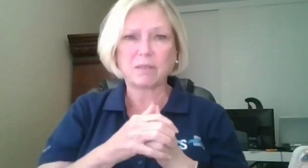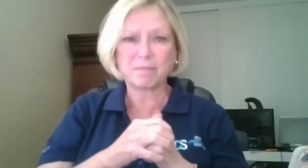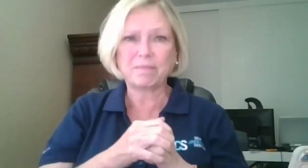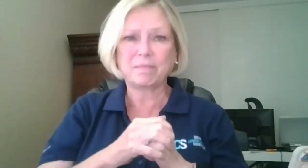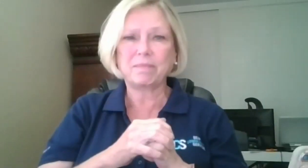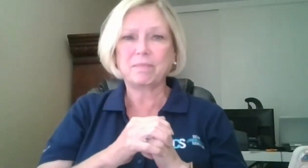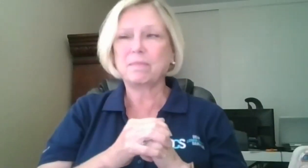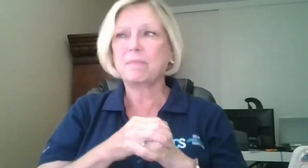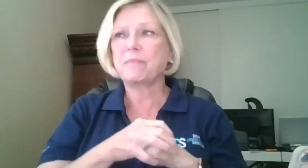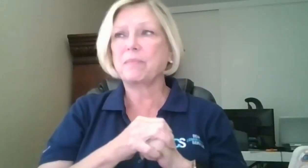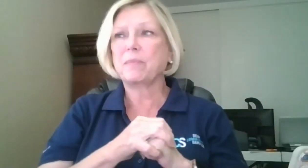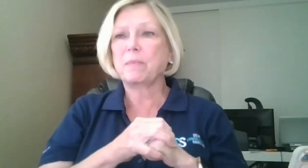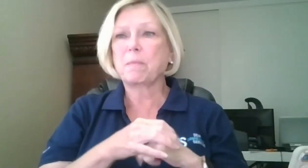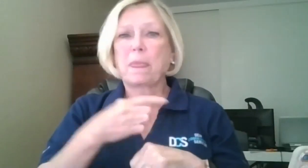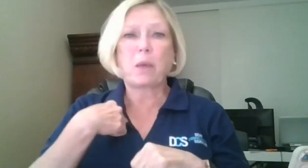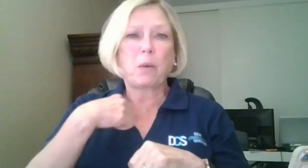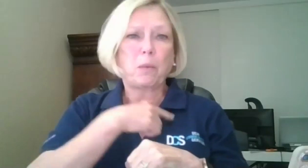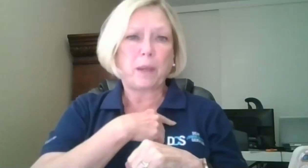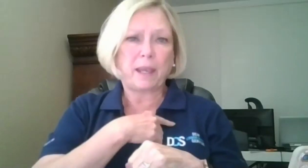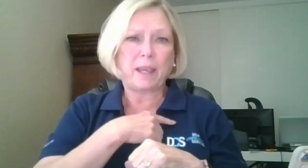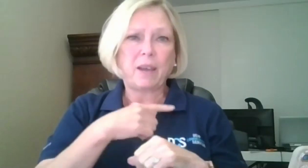We've started the process.